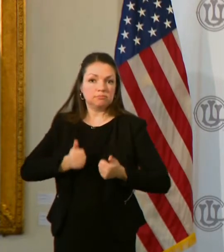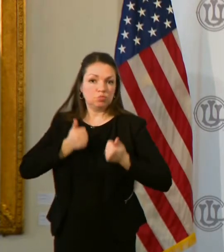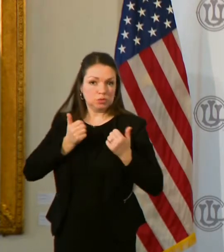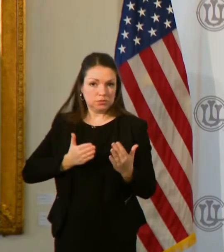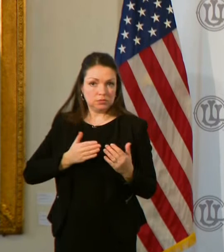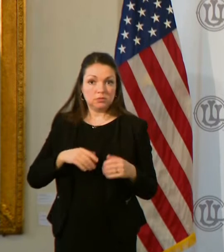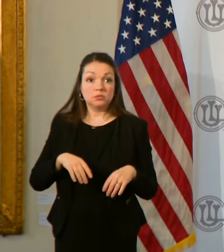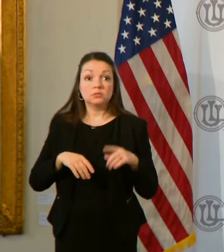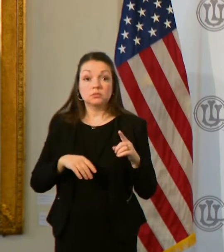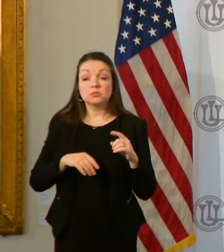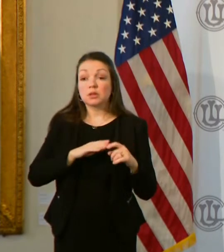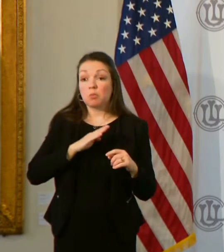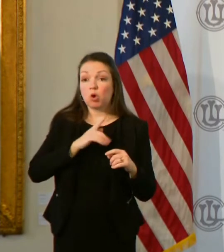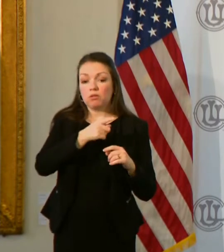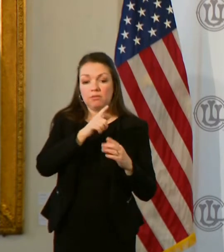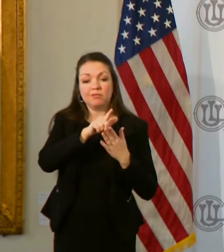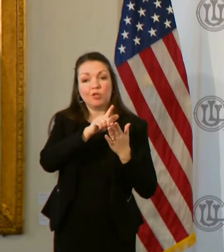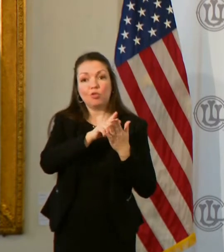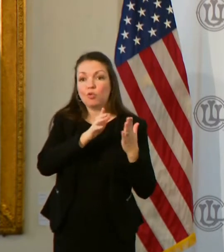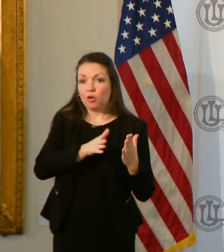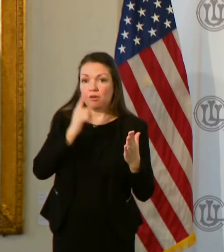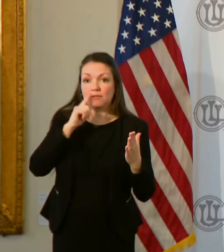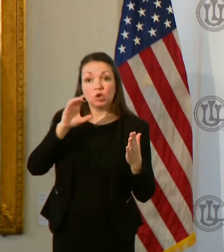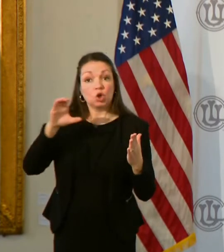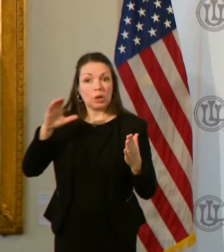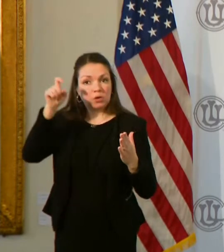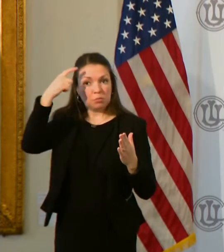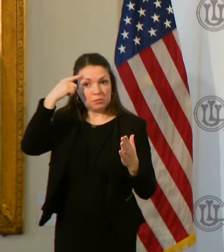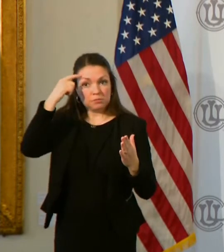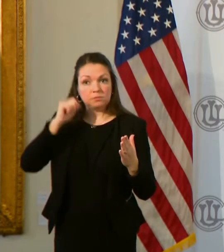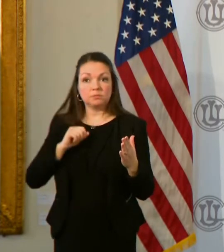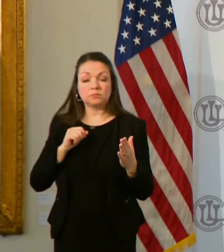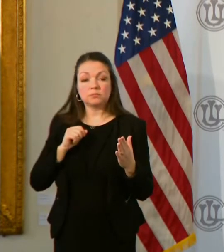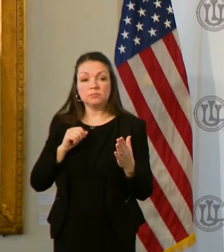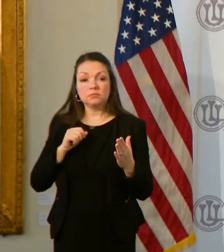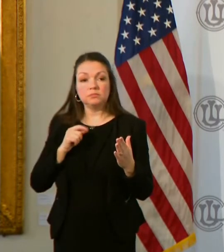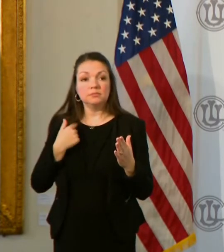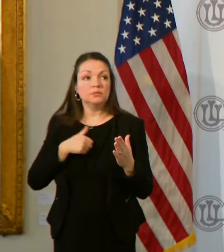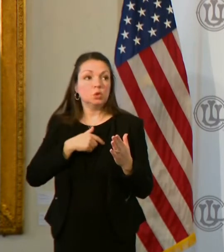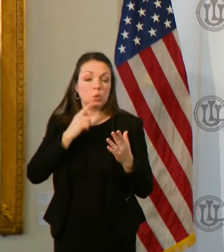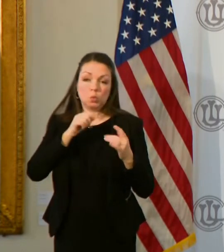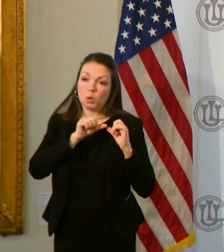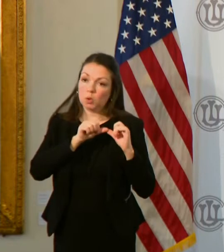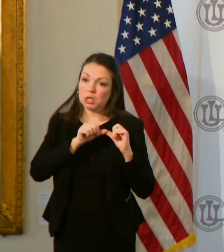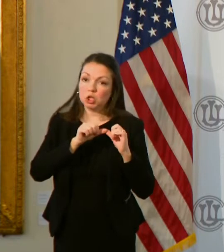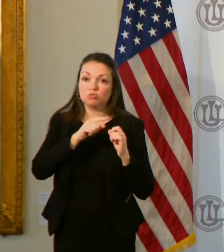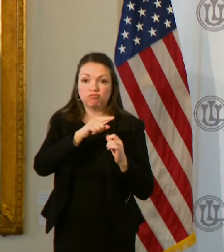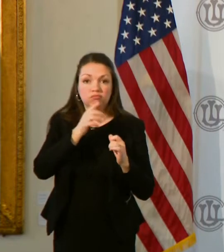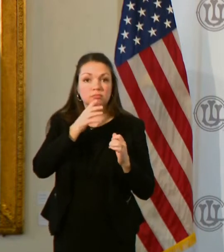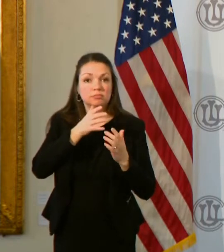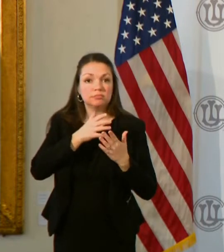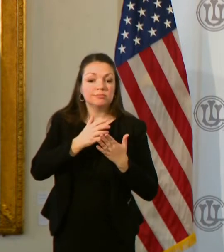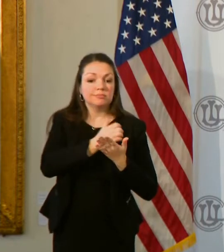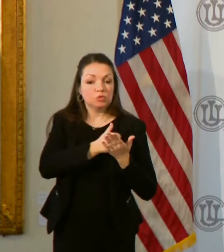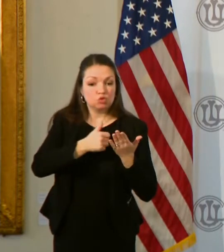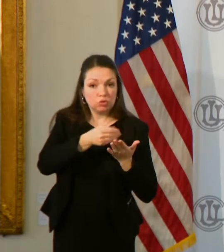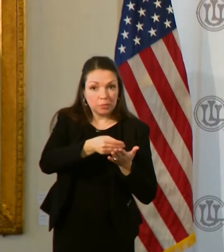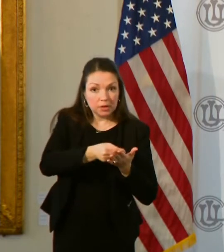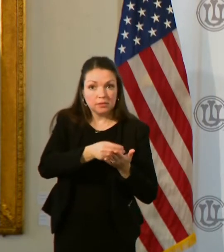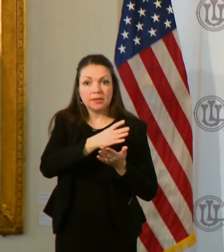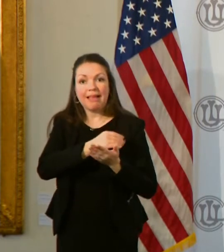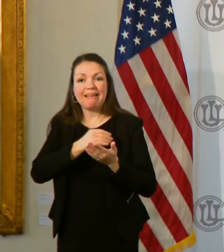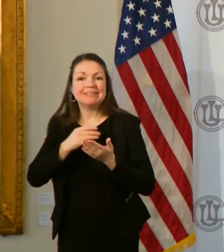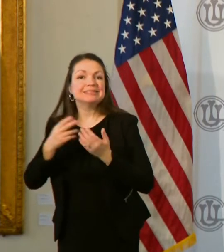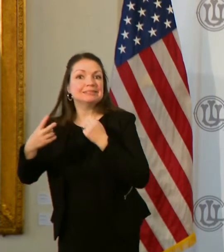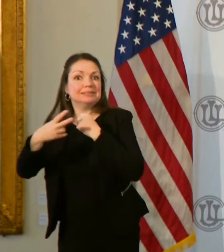the lawyer for Cook County government, and we continue to be a revenue generator and a revenue